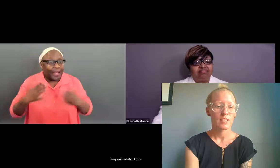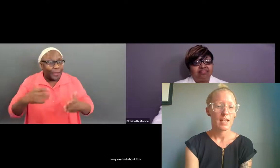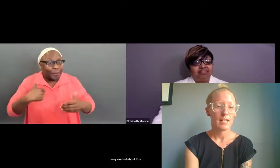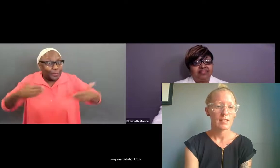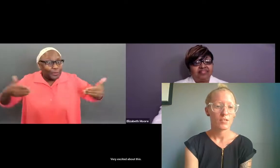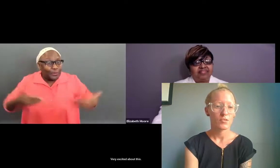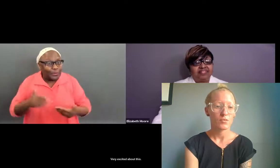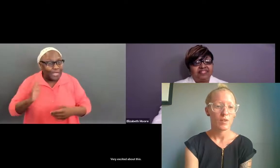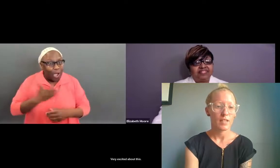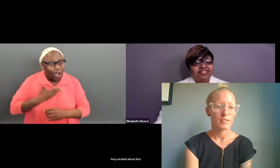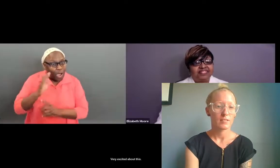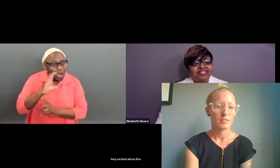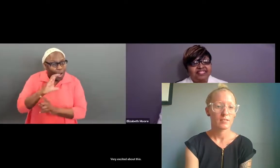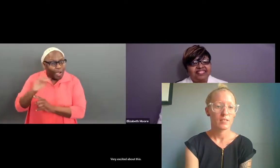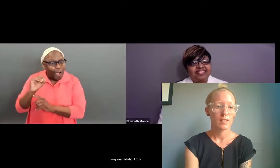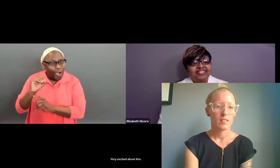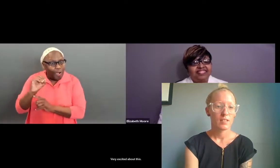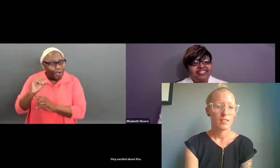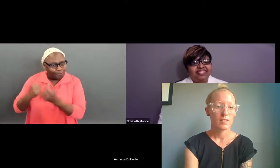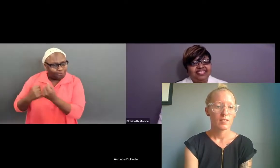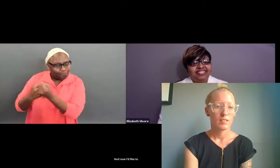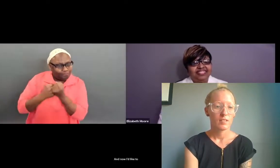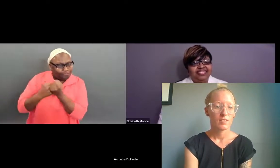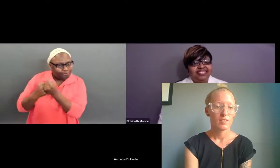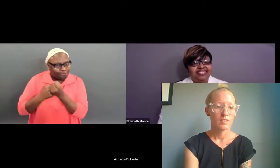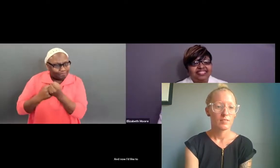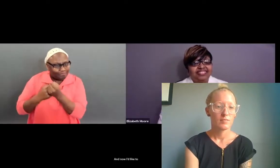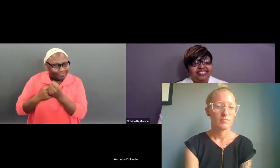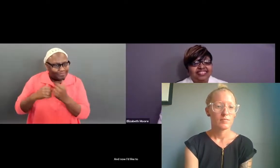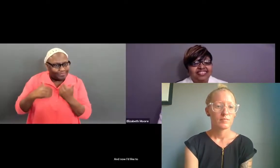titled, Is ASL Too White?